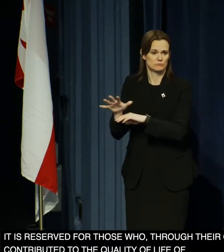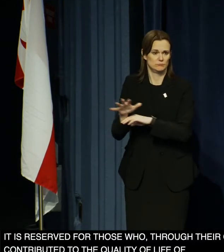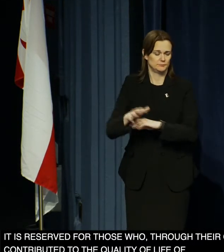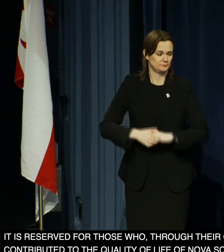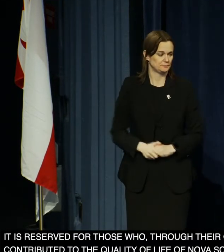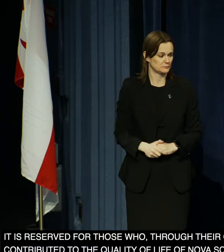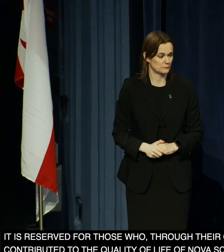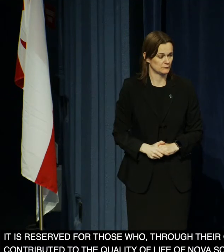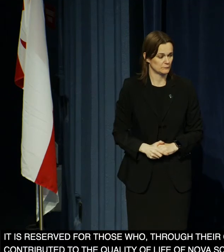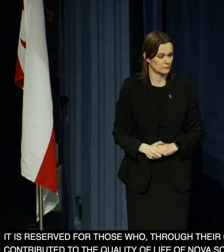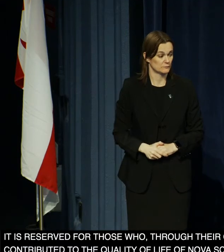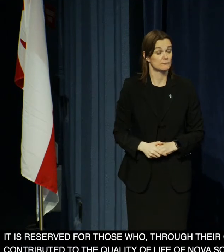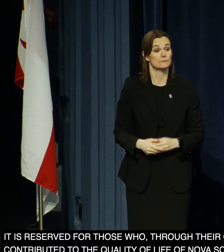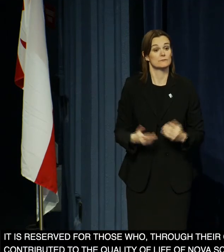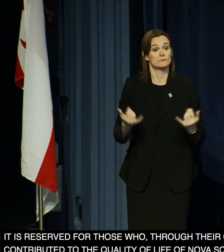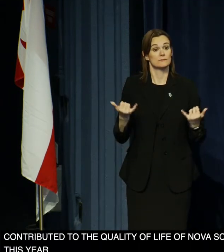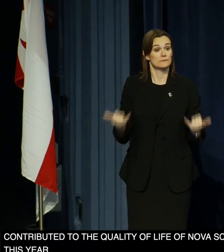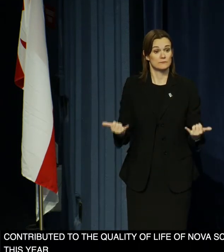O